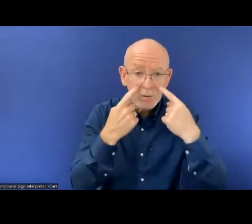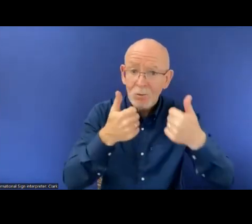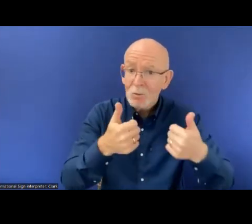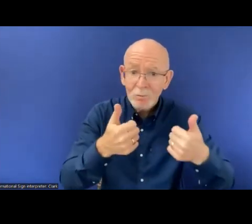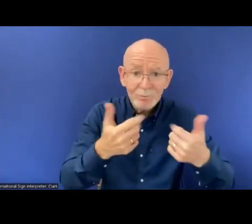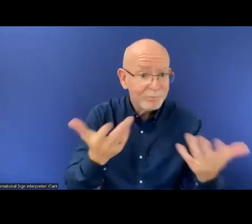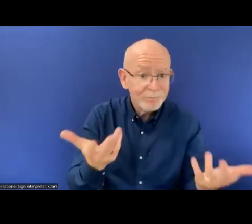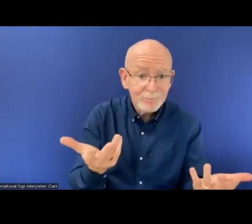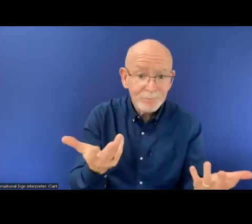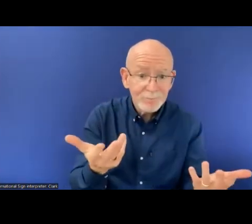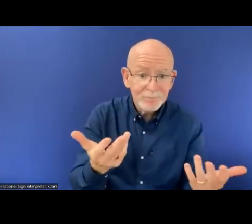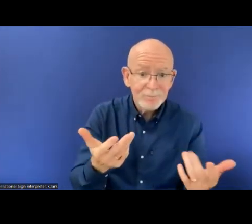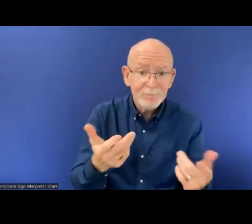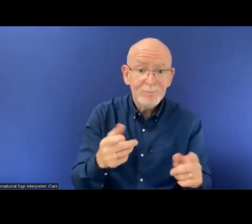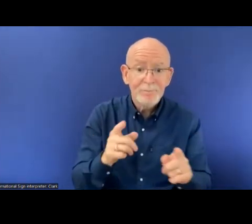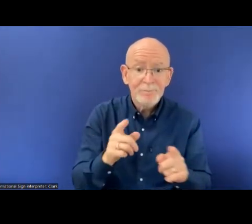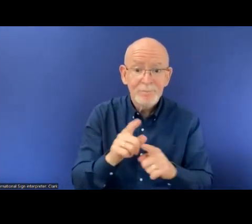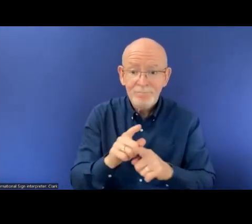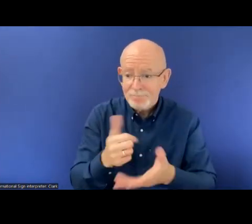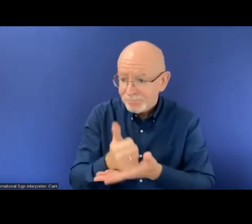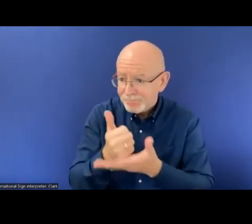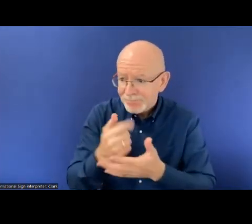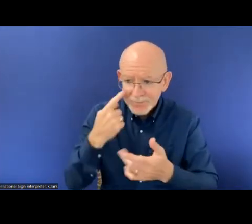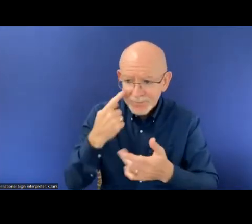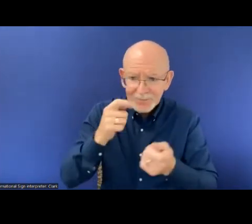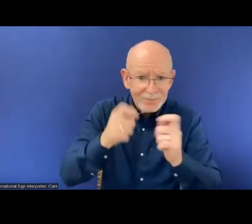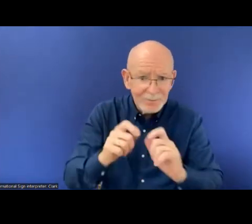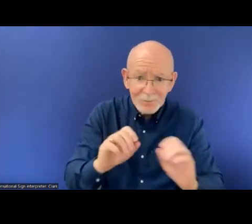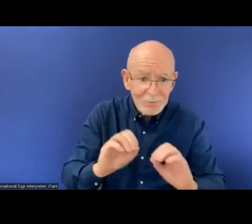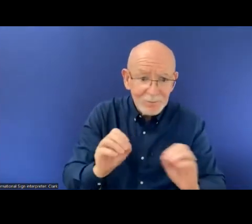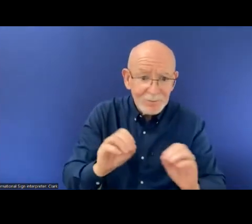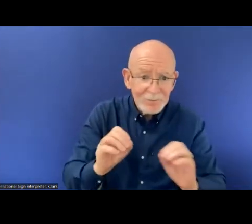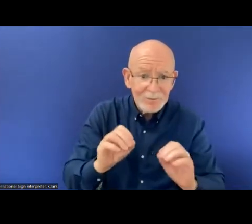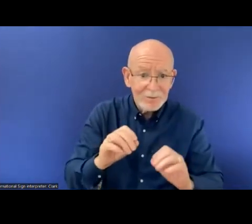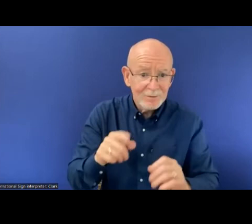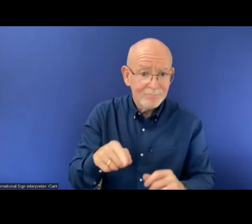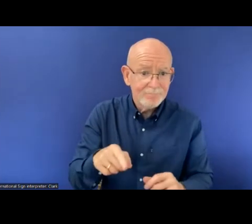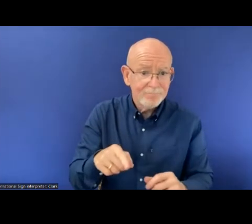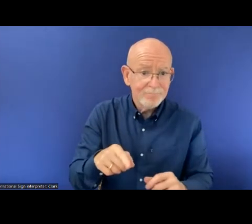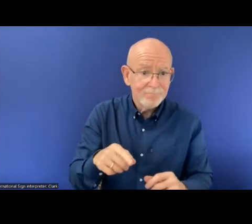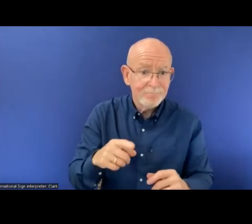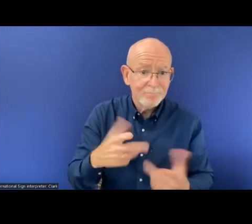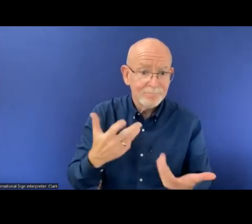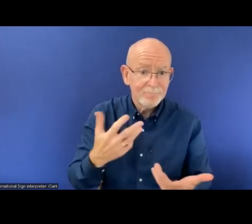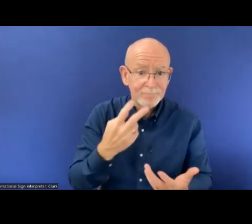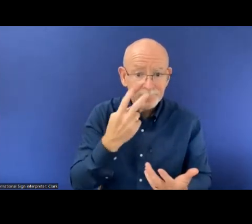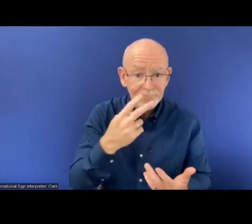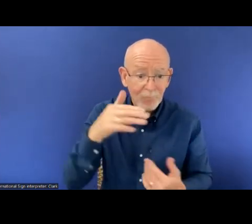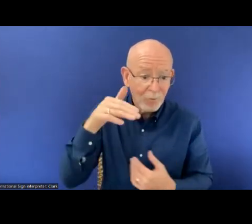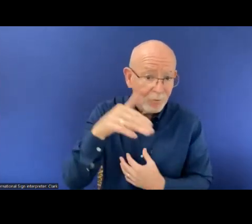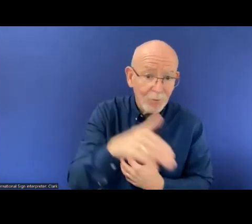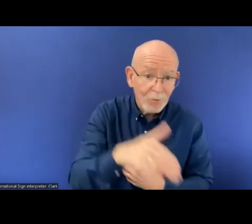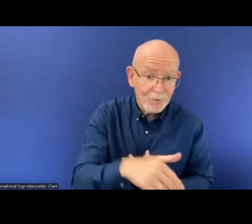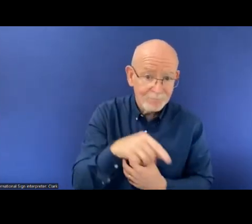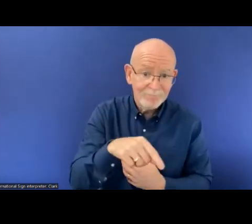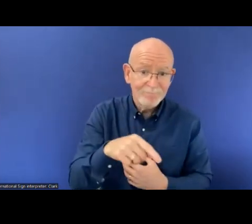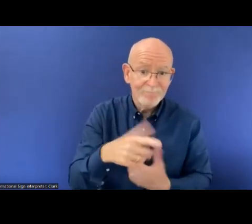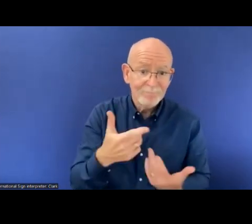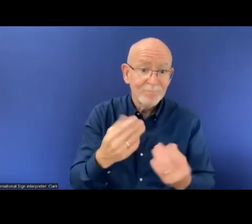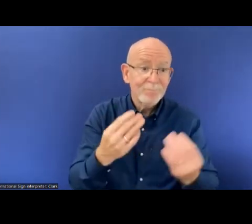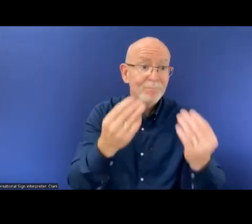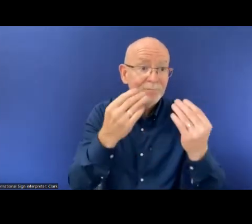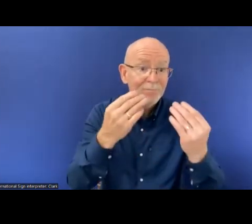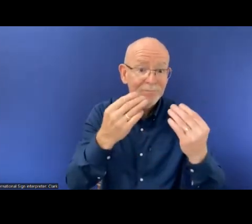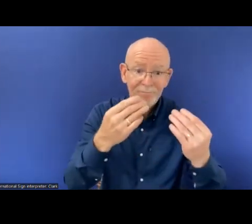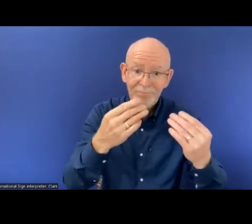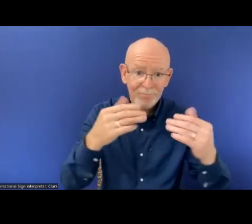create poor learning opportunities and create a struggle for children to learn.